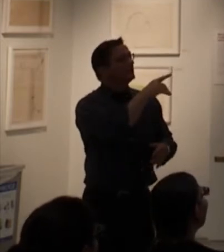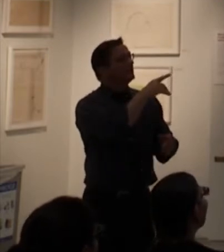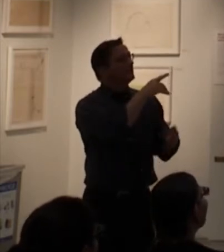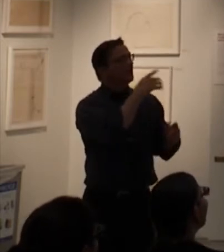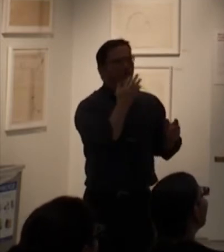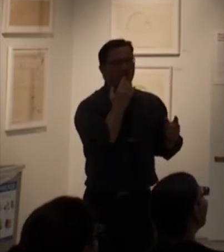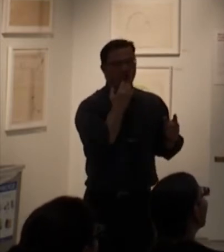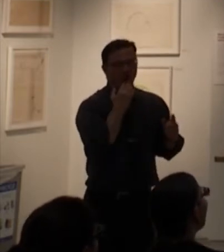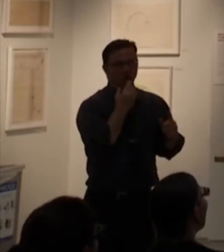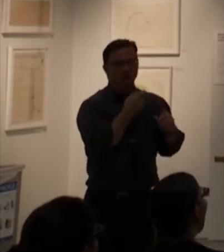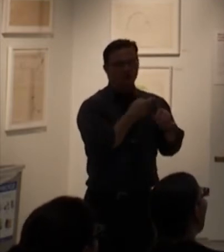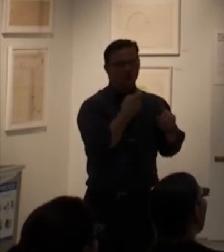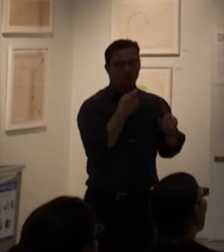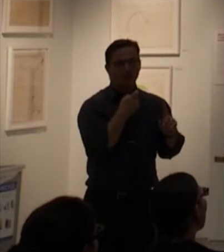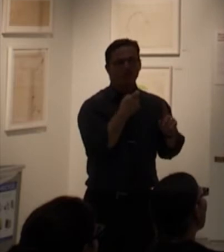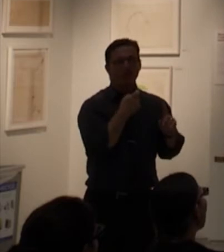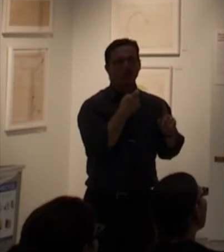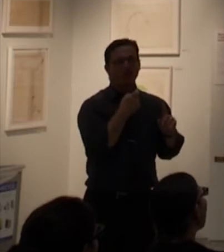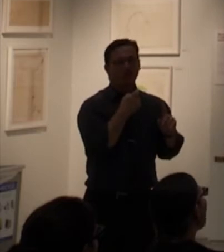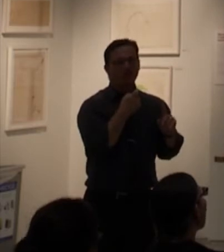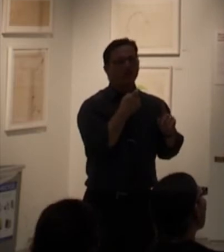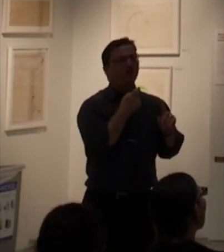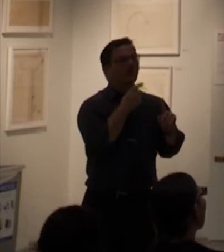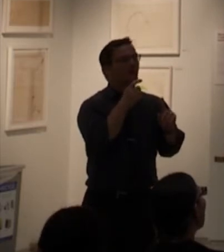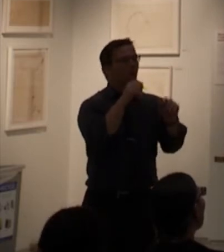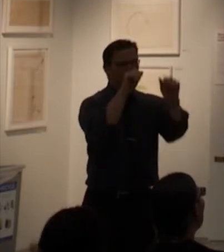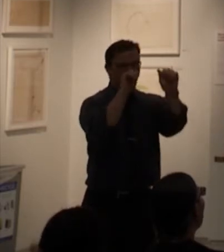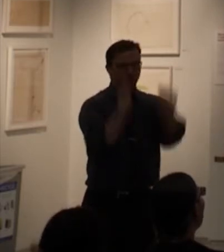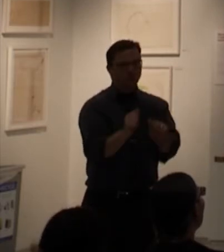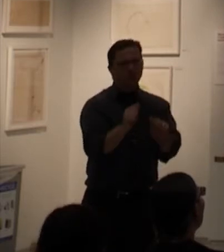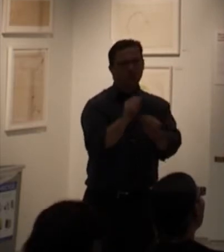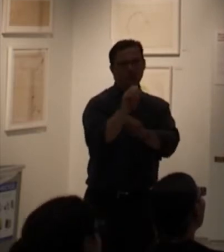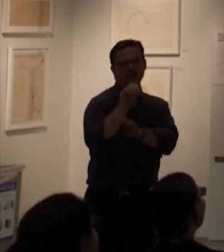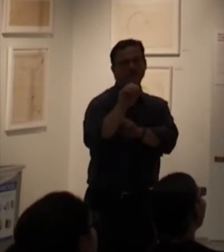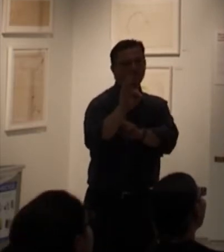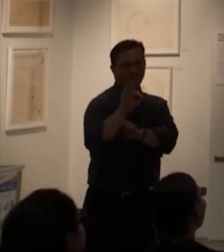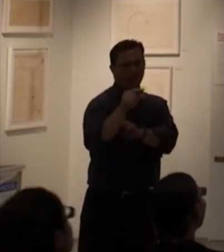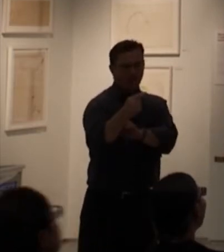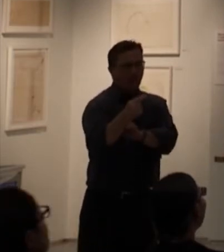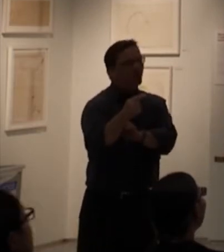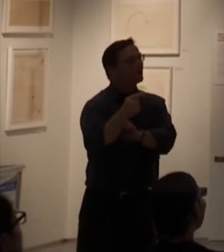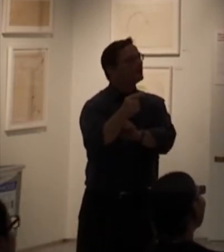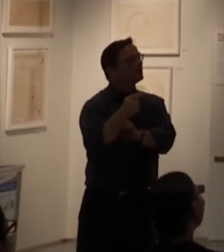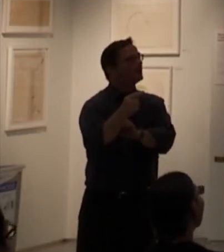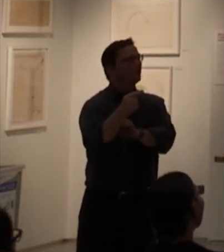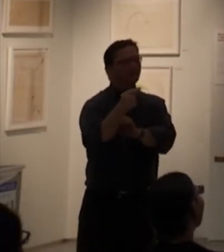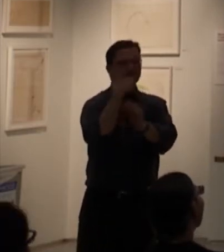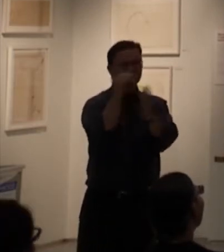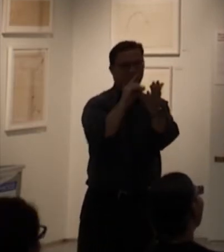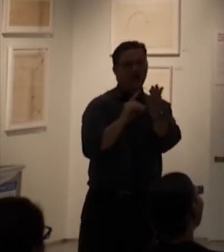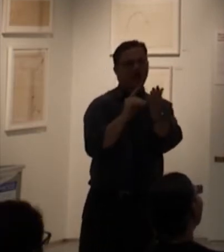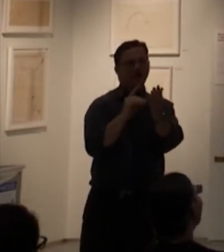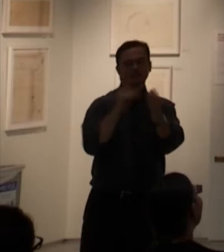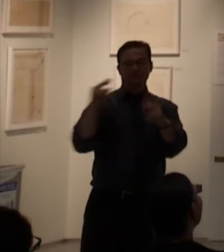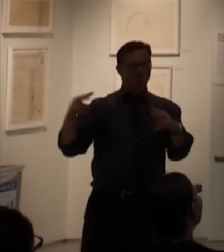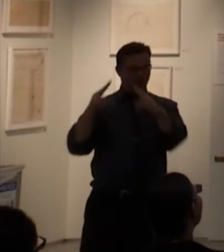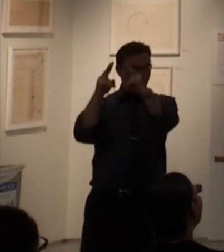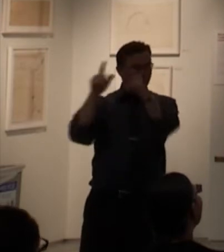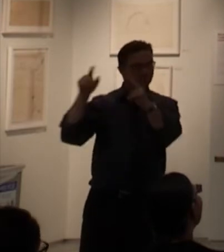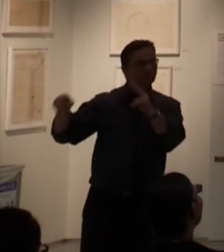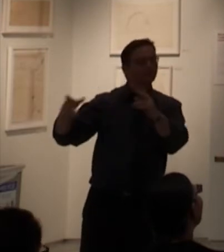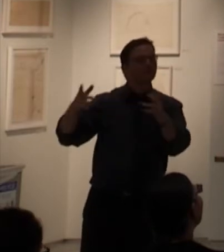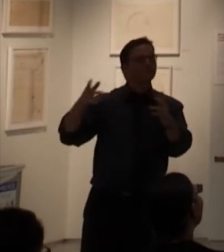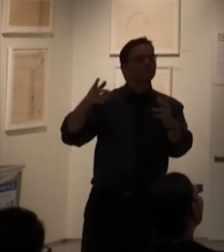The colors came from a sculpture that Frank Gehry had designed, had done in Paris, and it